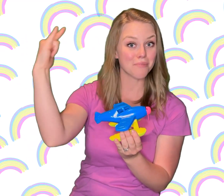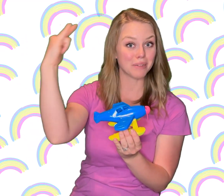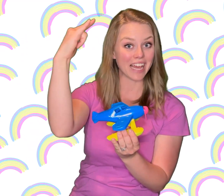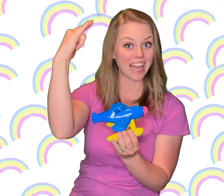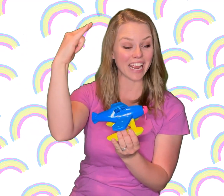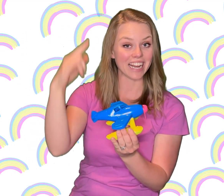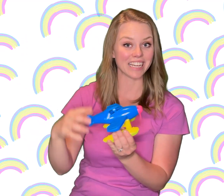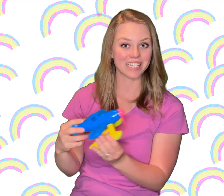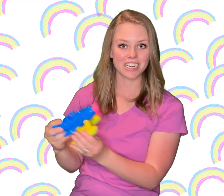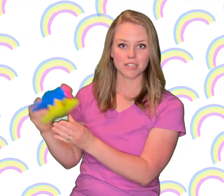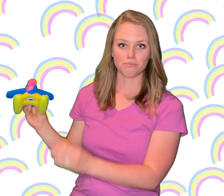Airplane.